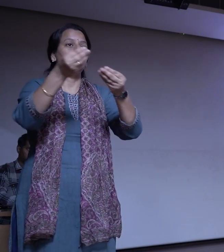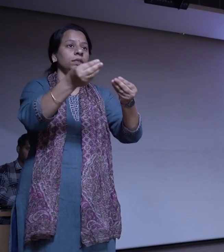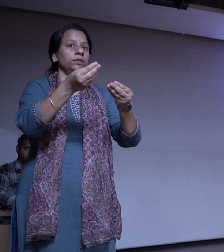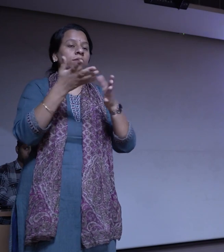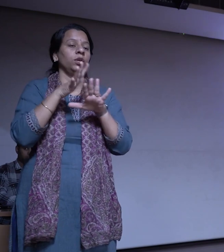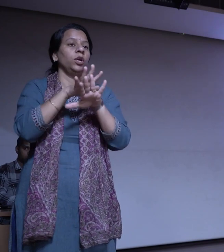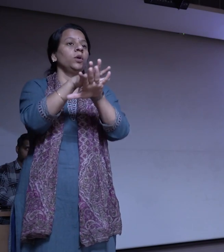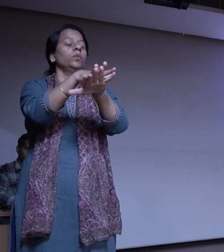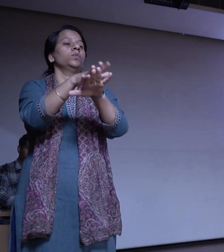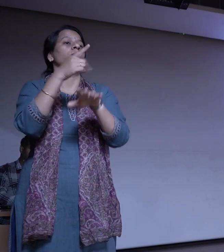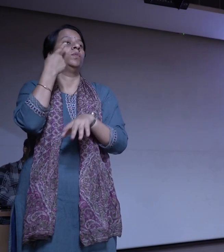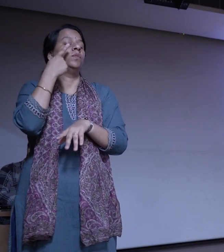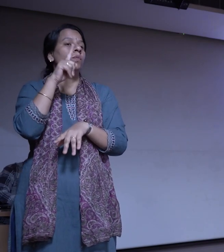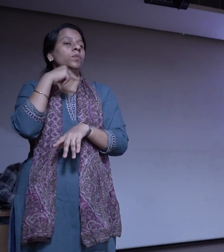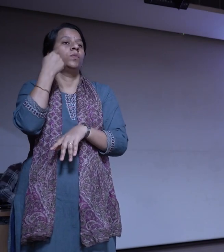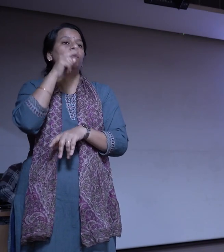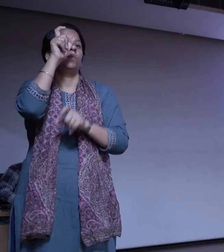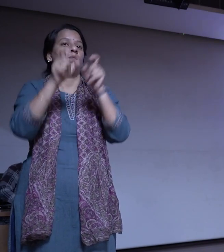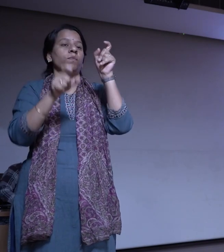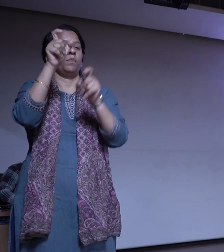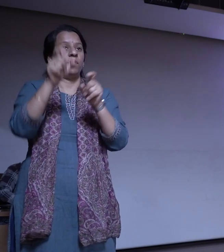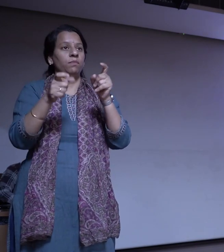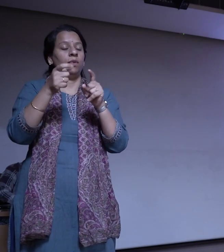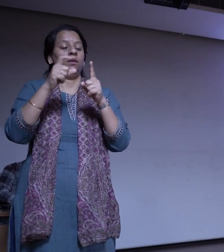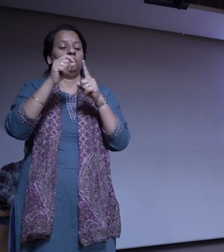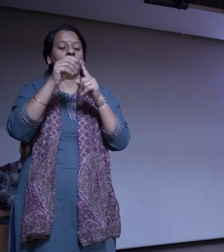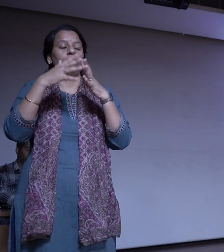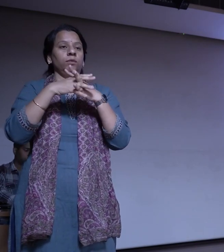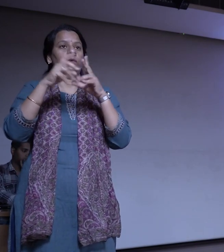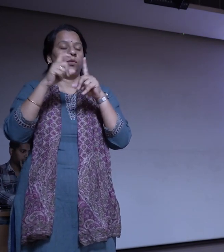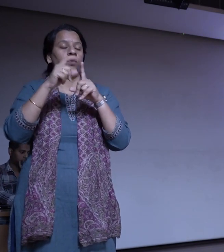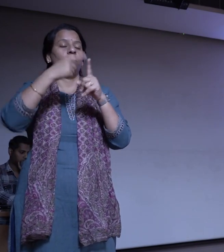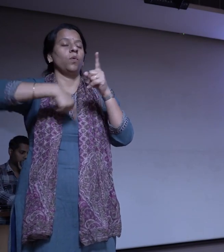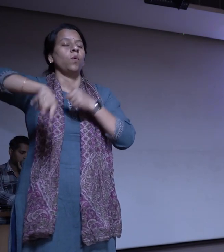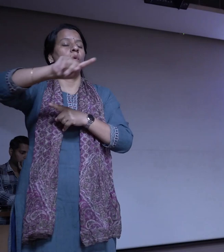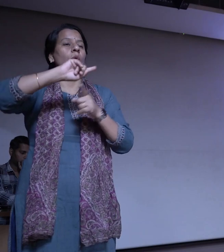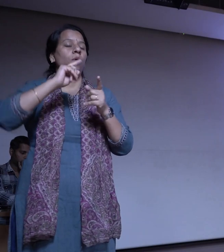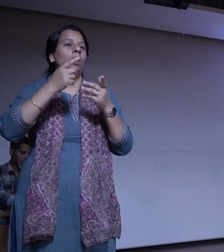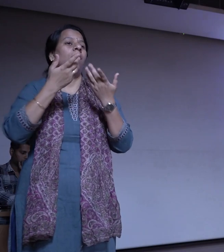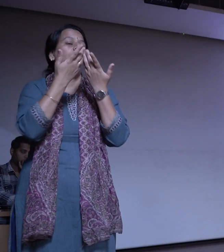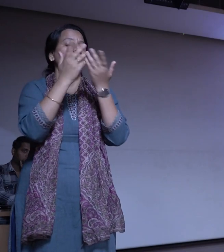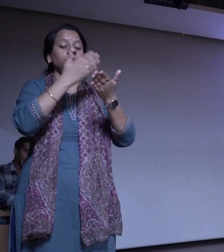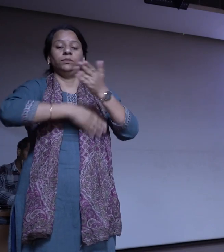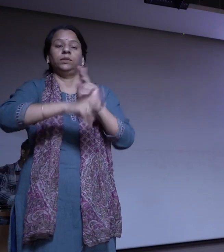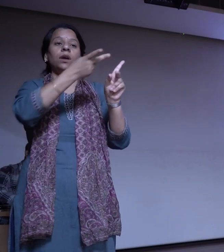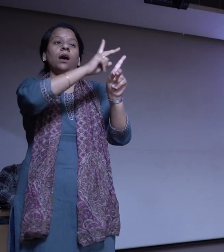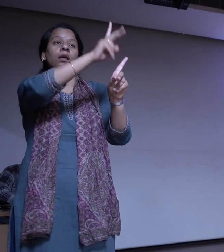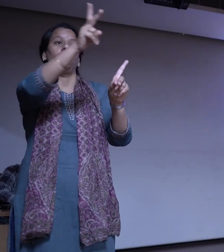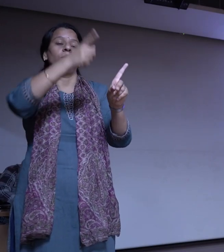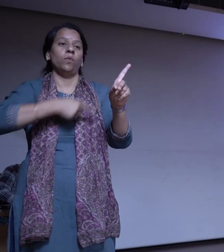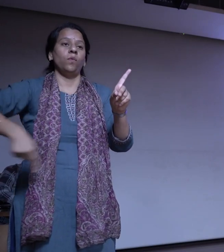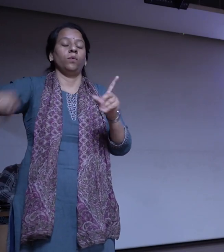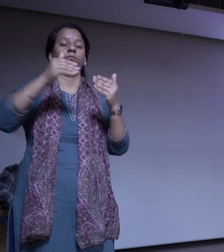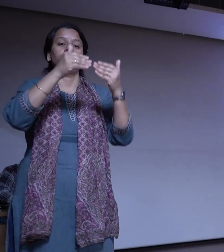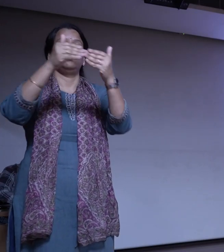inclusive platform to people and organizations working across all the verticals of disability sector to